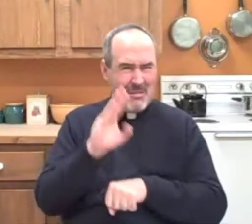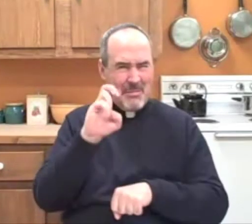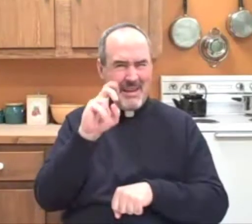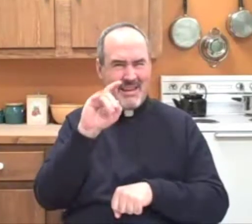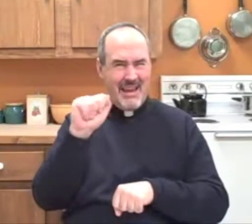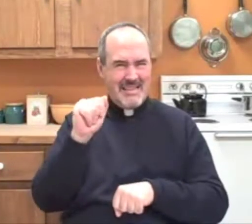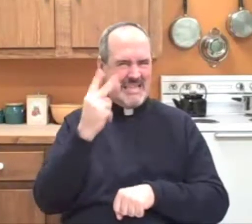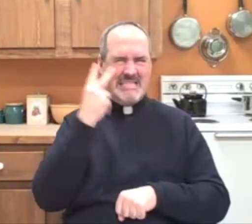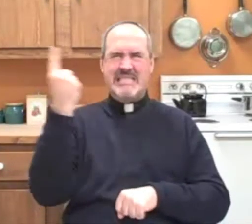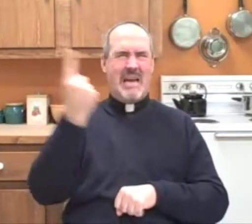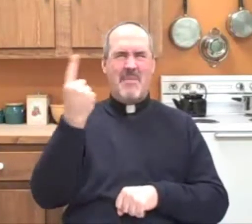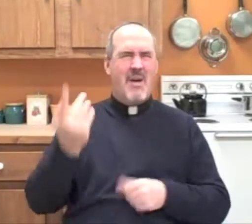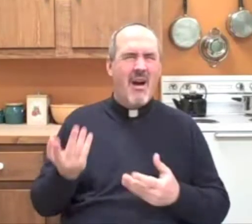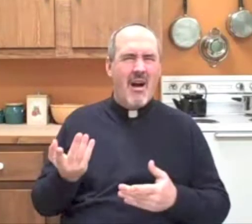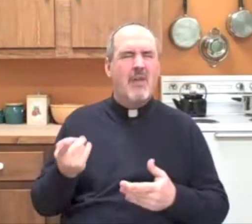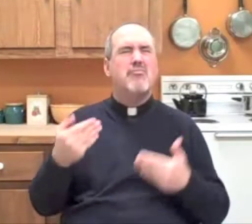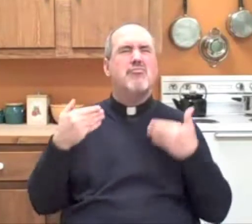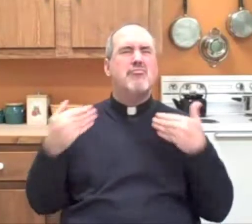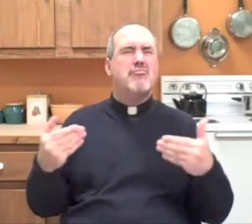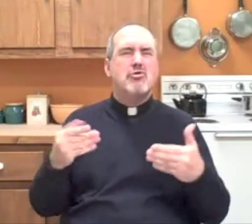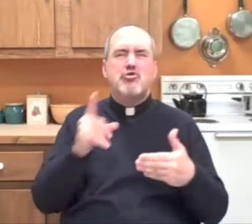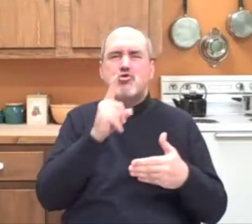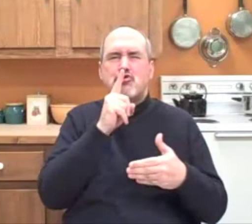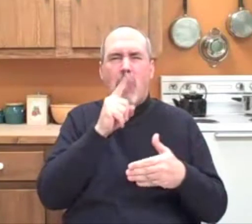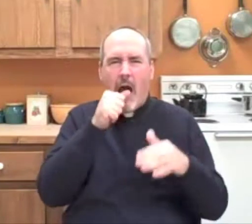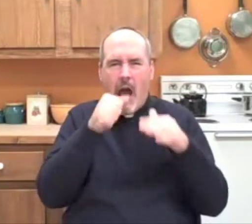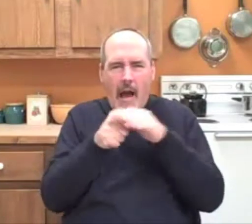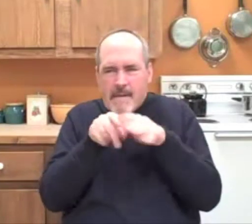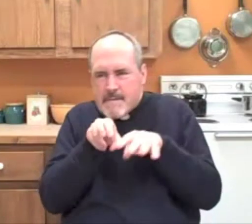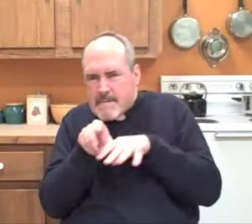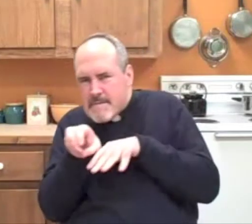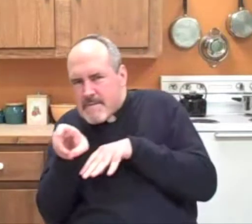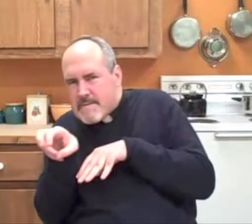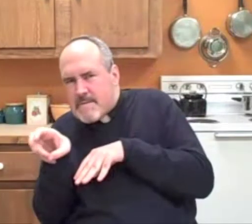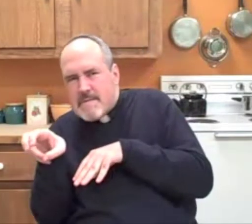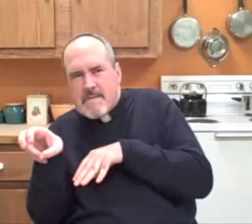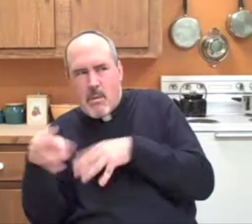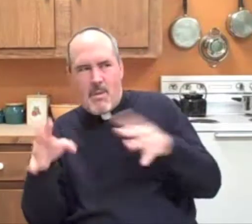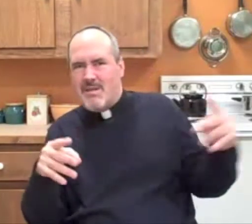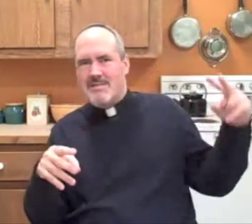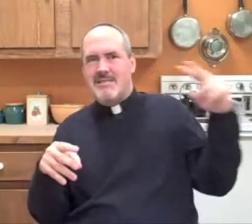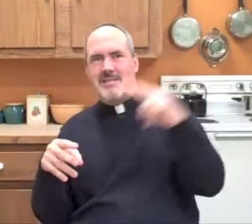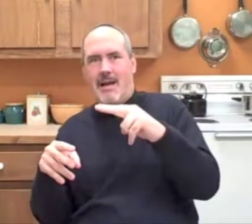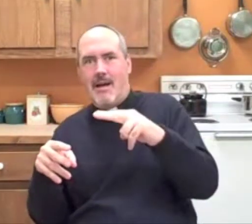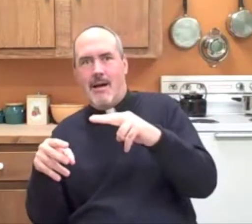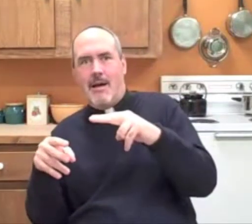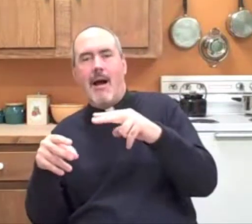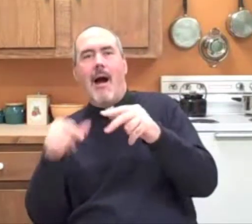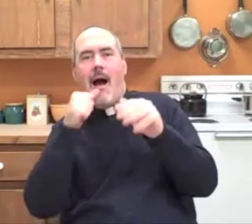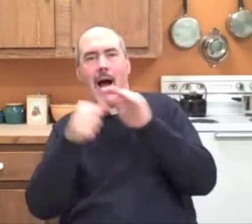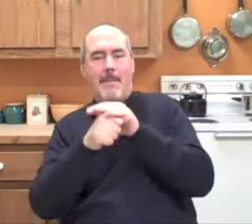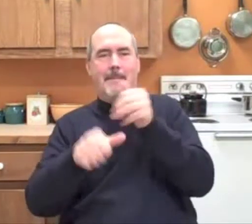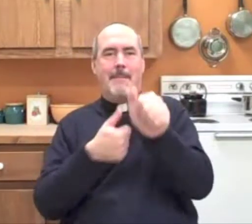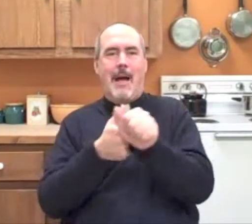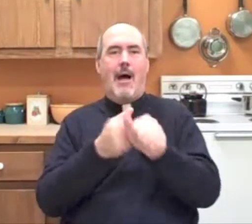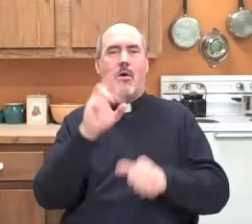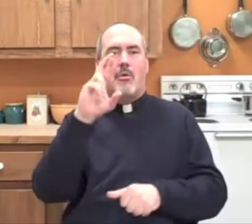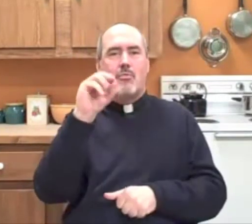heard that Benedicta was up to something. So she decided to hide behind a rock. And as she peered over